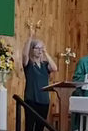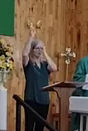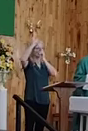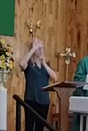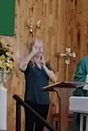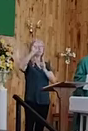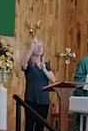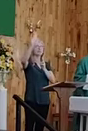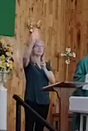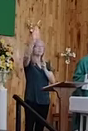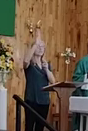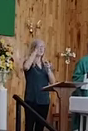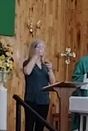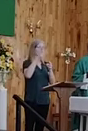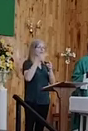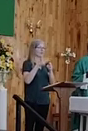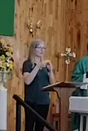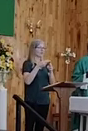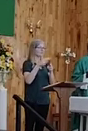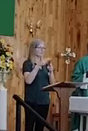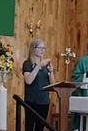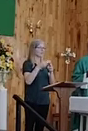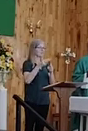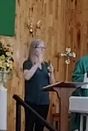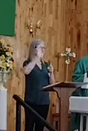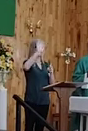heaven, hallowed be thy